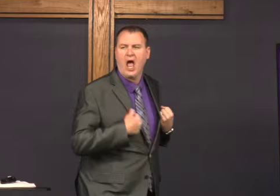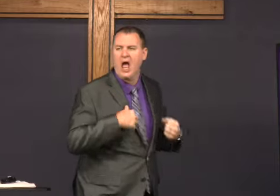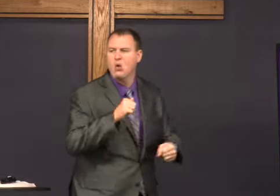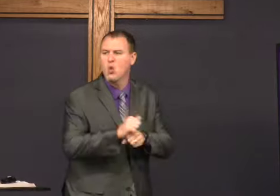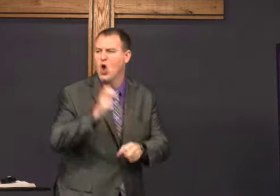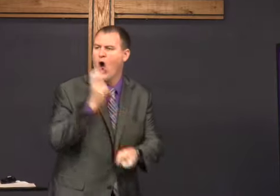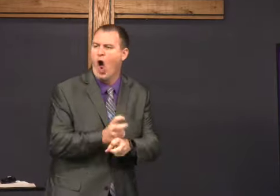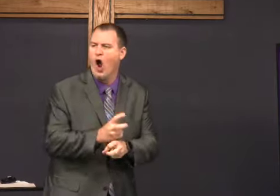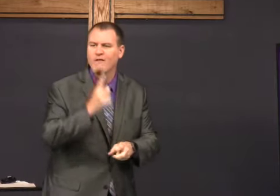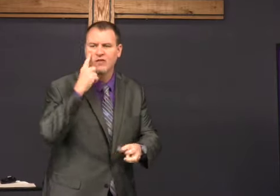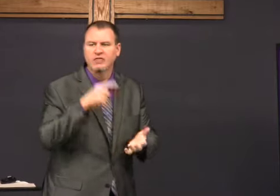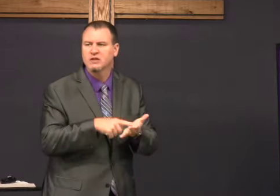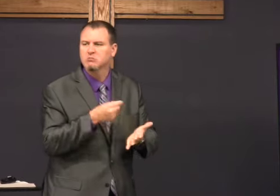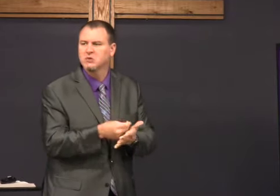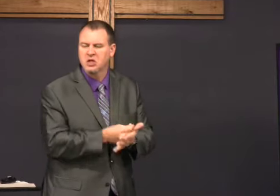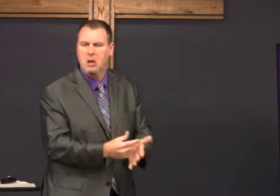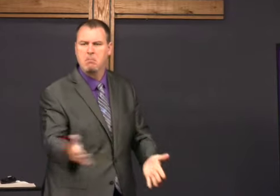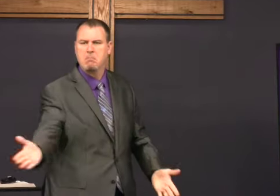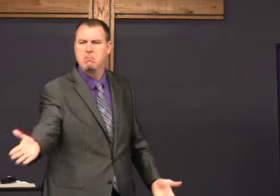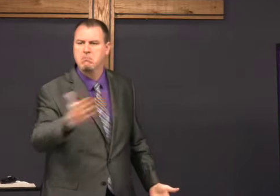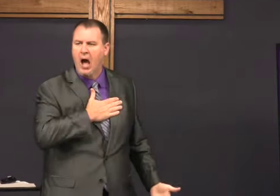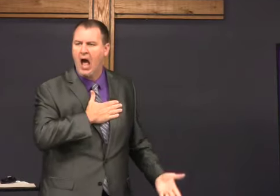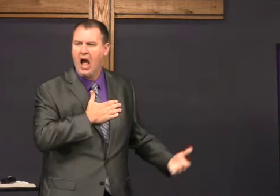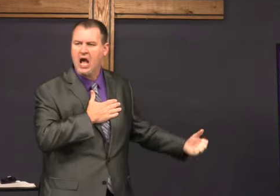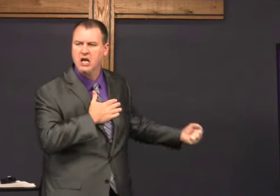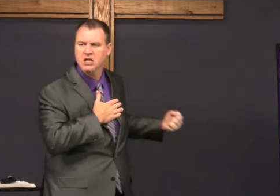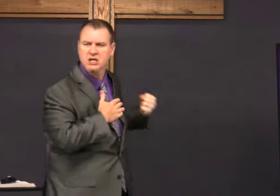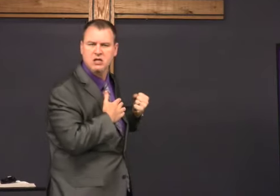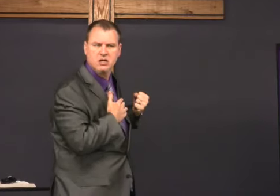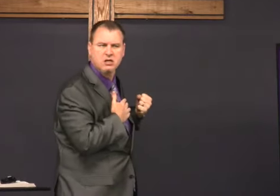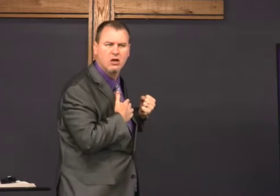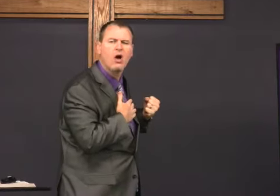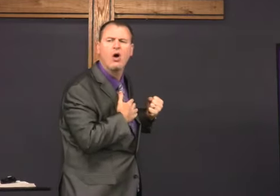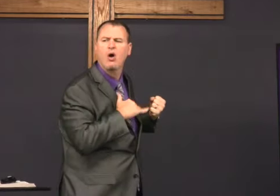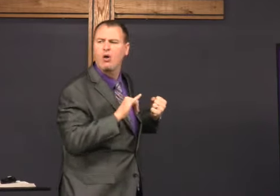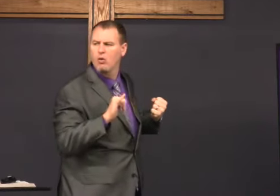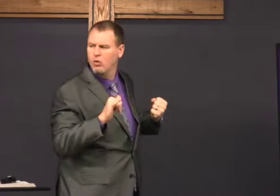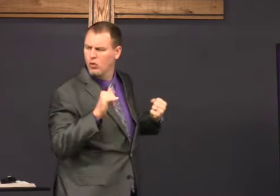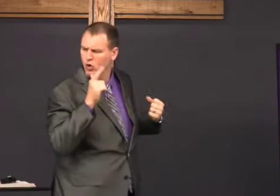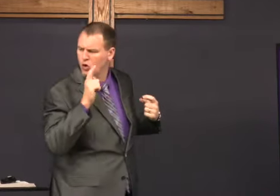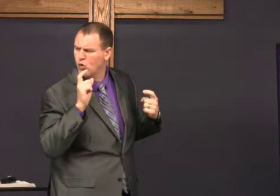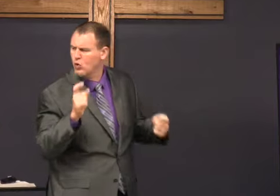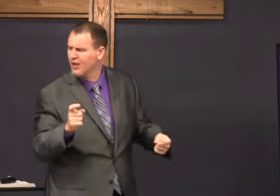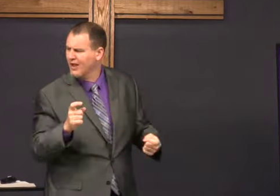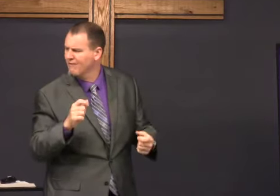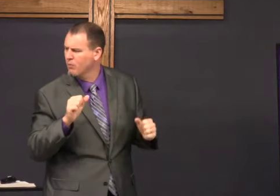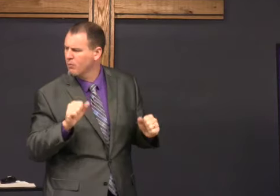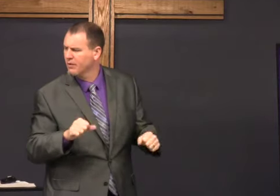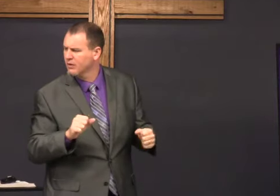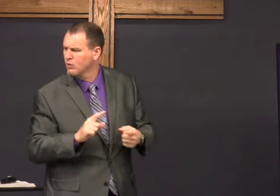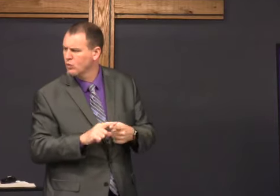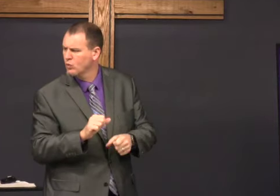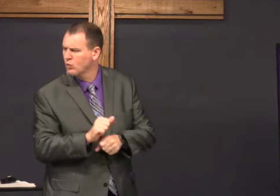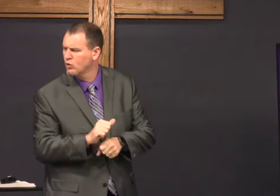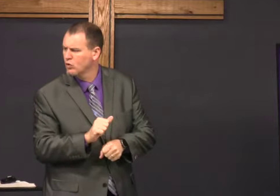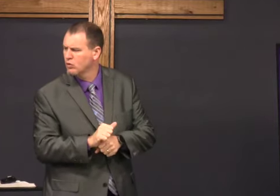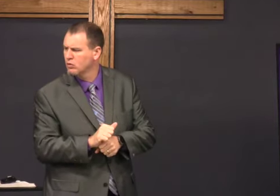And you refuse to use it. I work hard for this money, it's mine. Who gave you the ability to